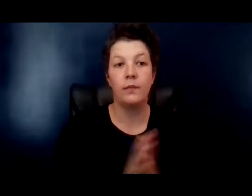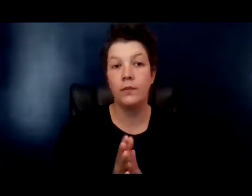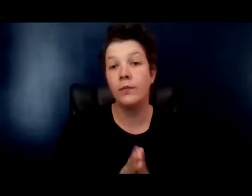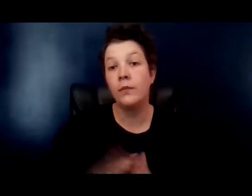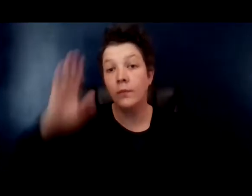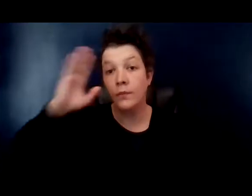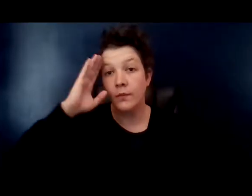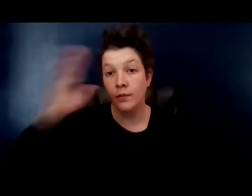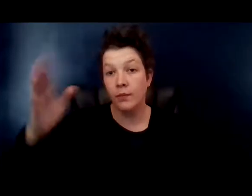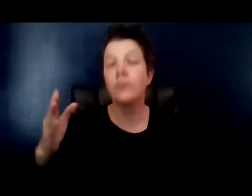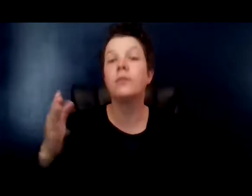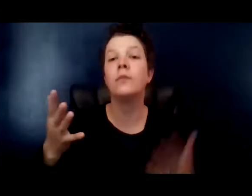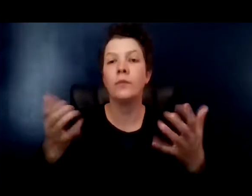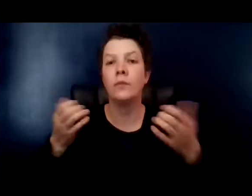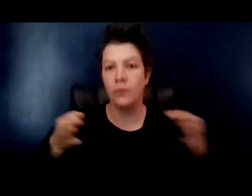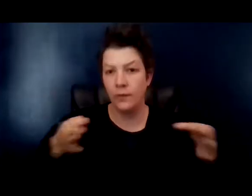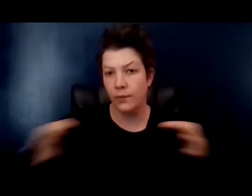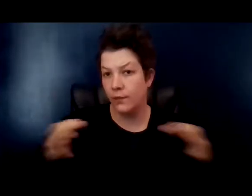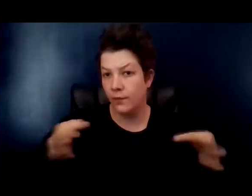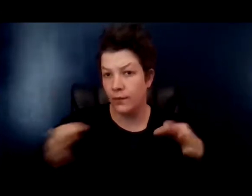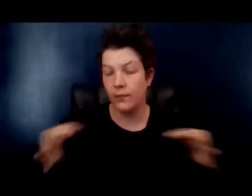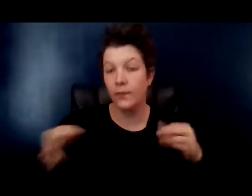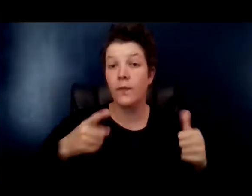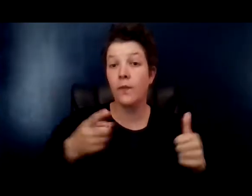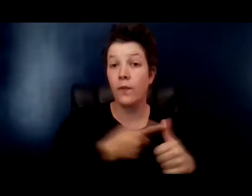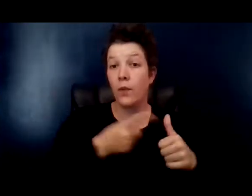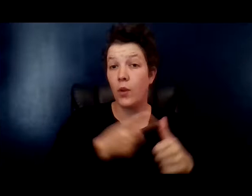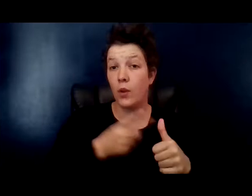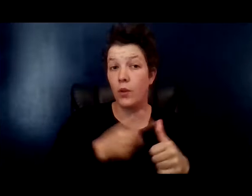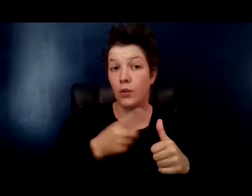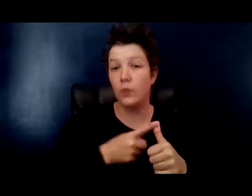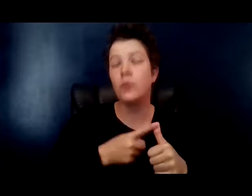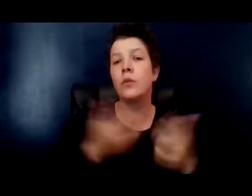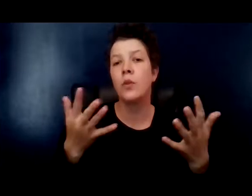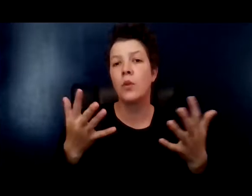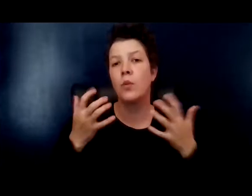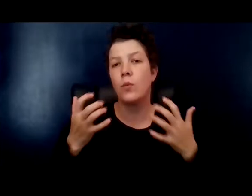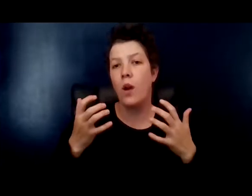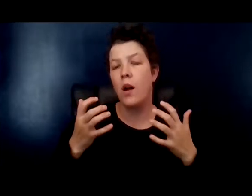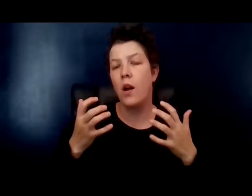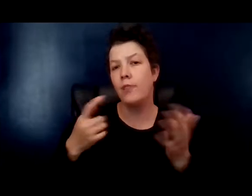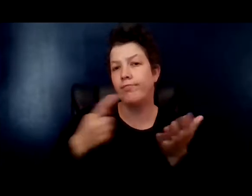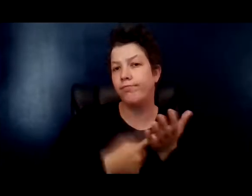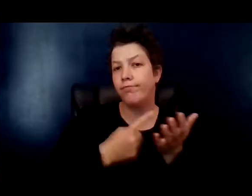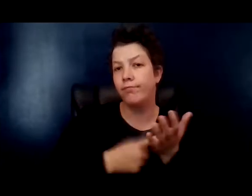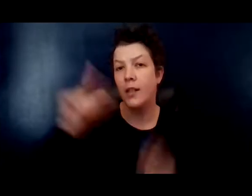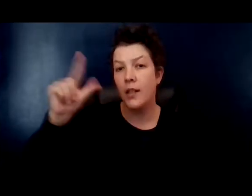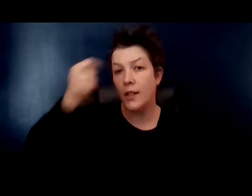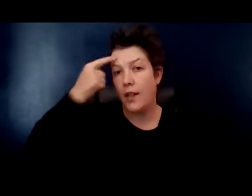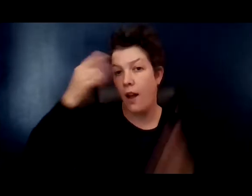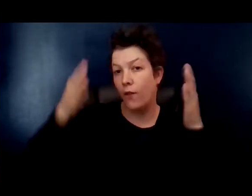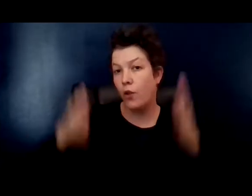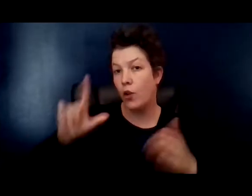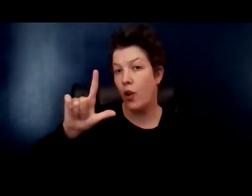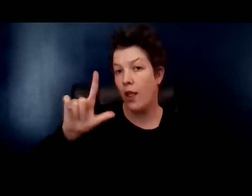The three events I want to talk about. First, I want to speak to Governor Lee's decision to reopen businesses on May 1st, with